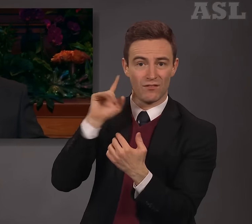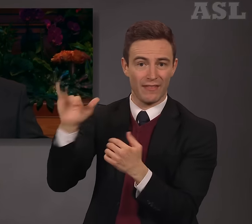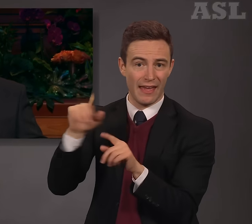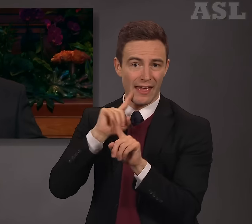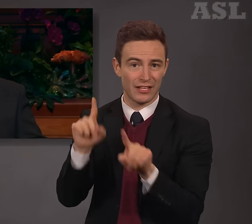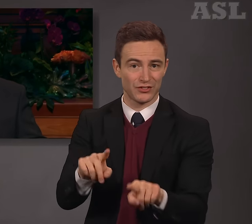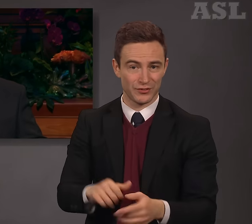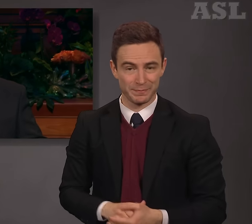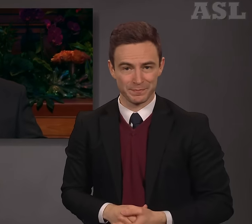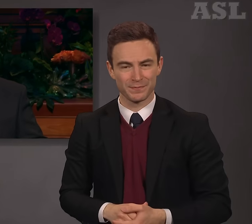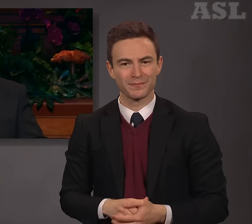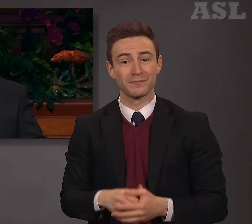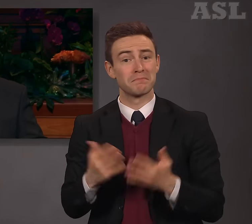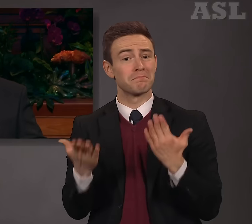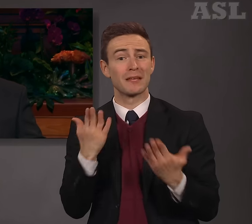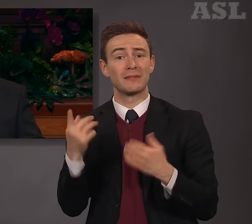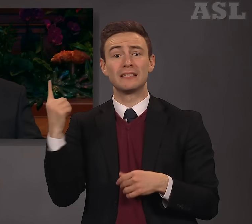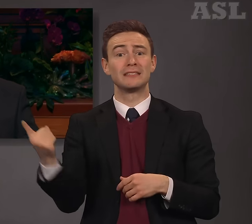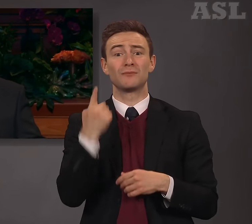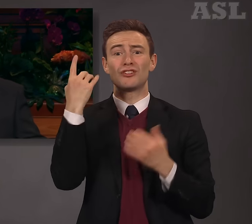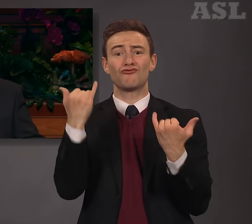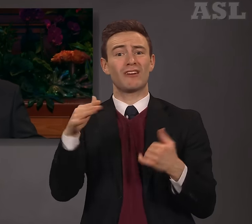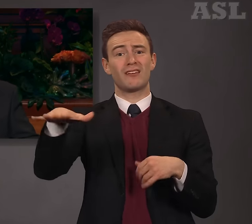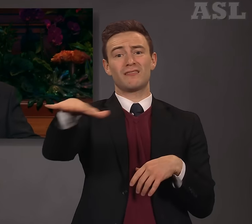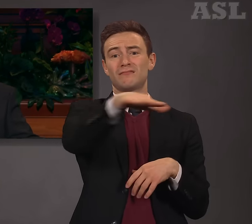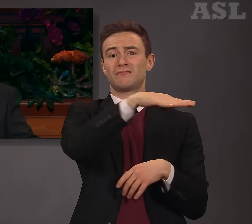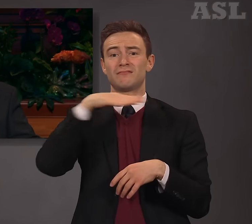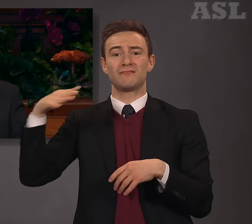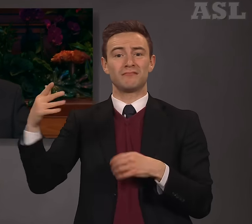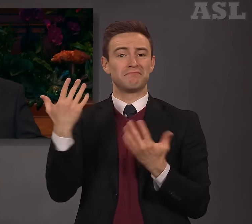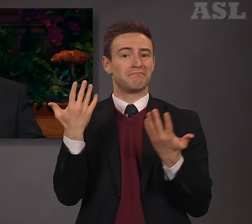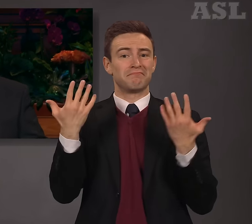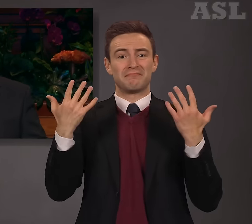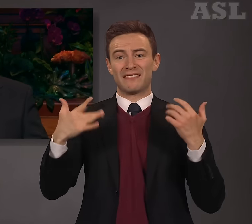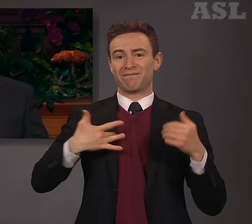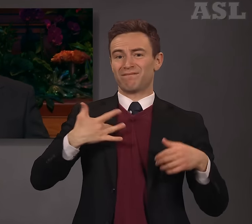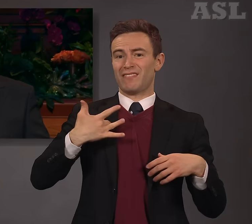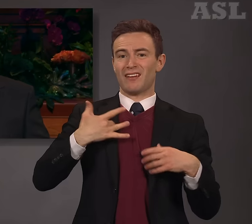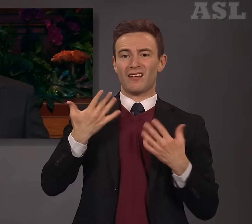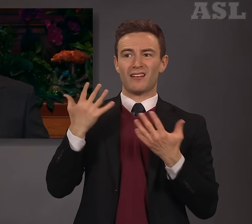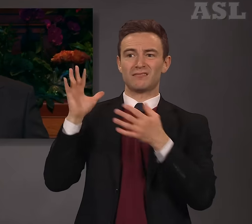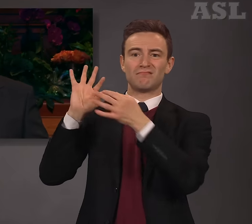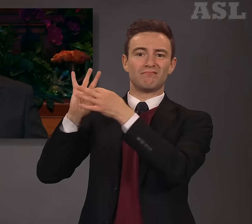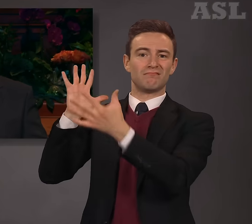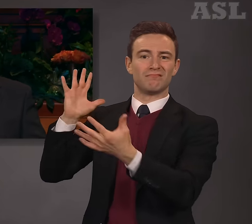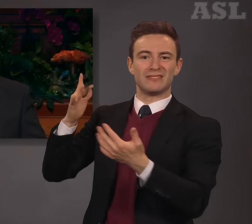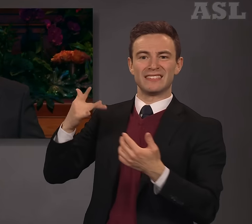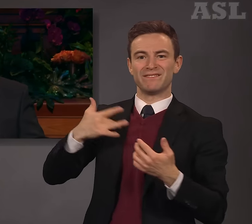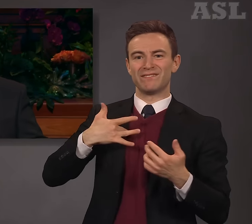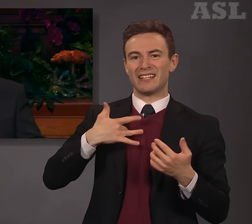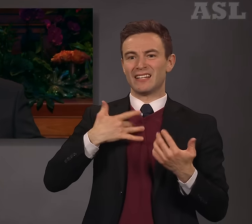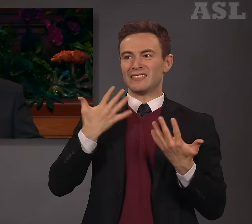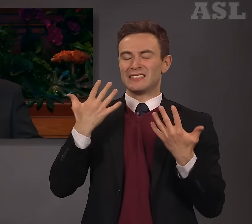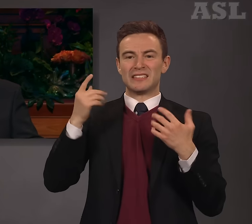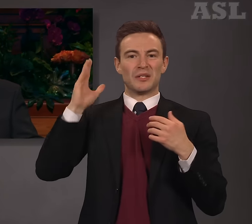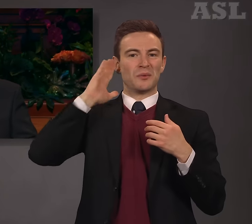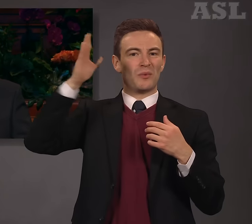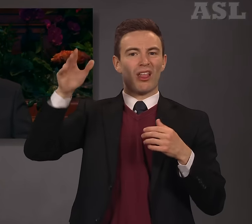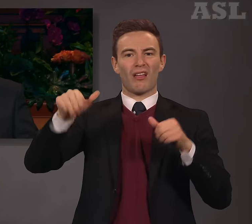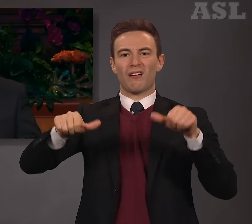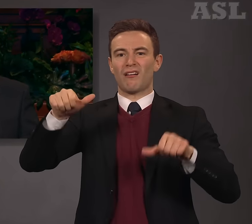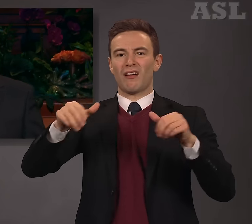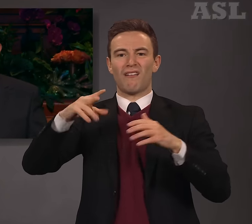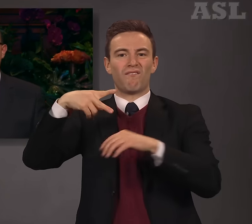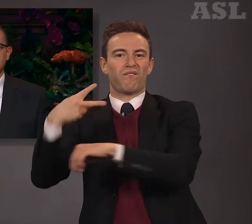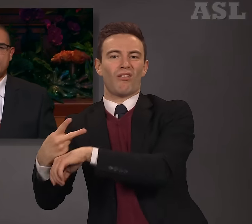Perhaps there is someone right now who, due to circumstances, feels like they are about to fall and